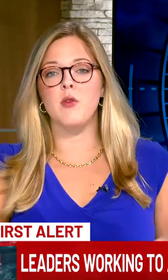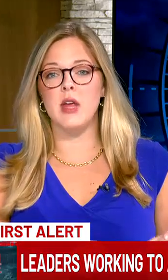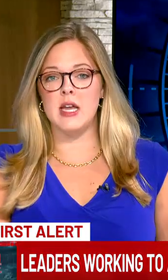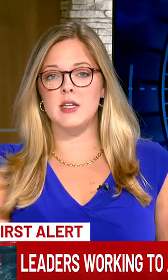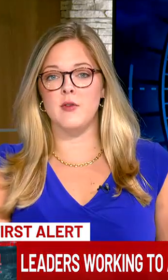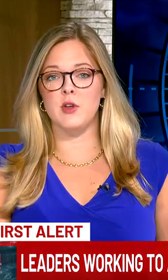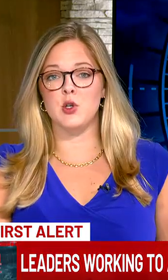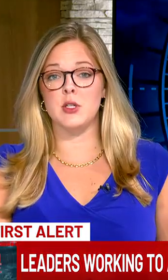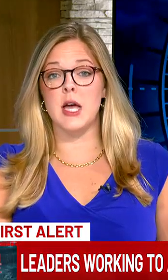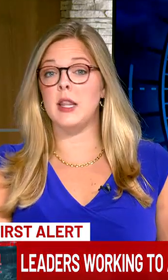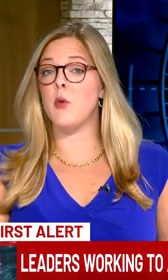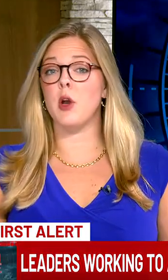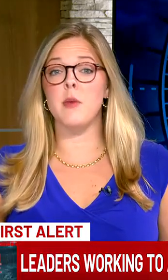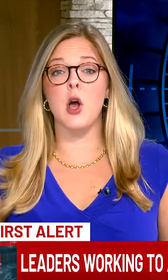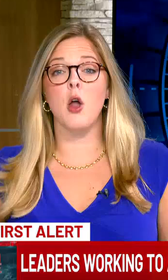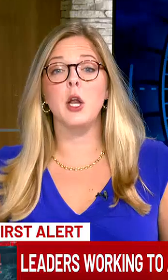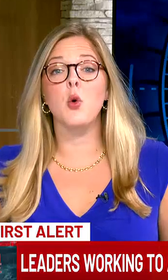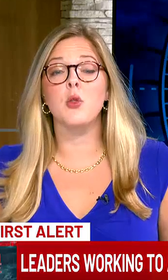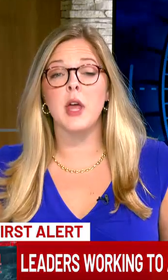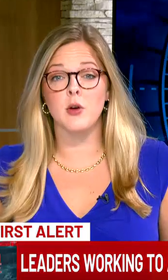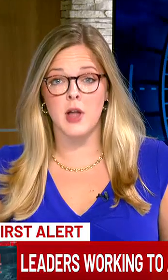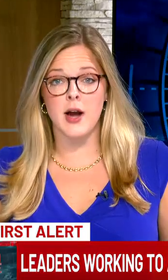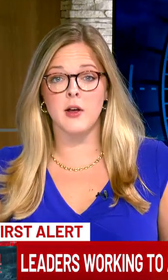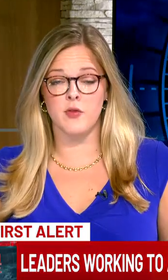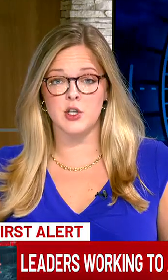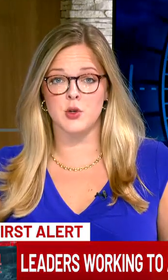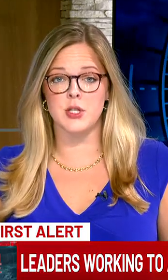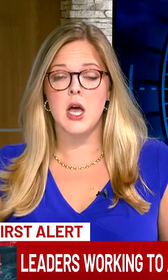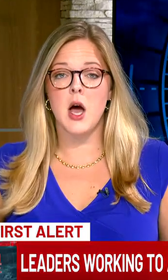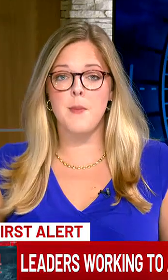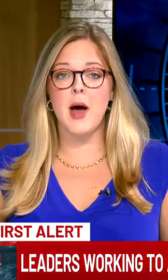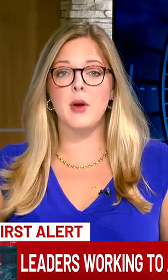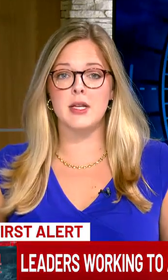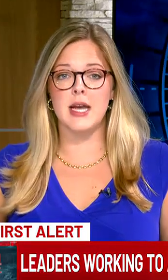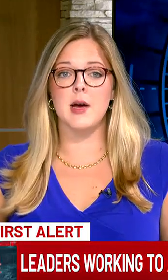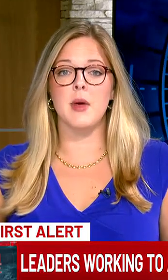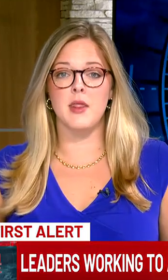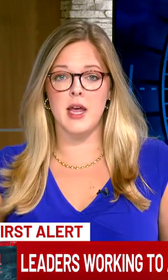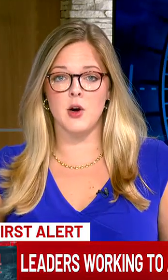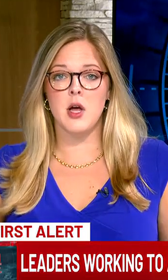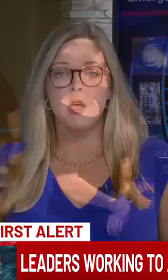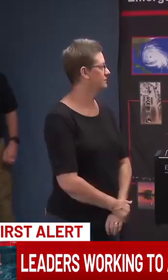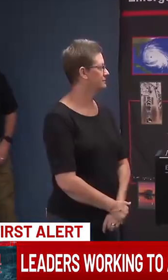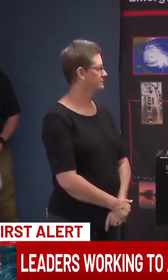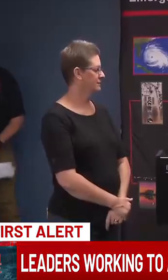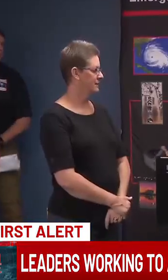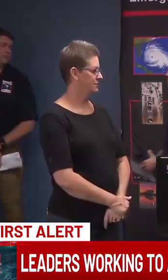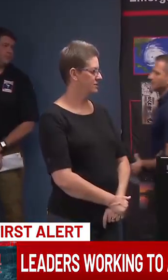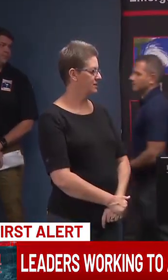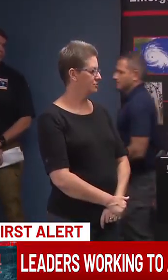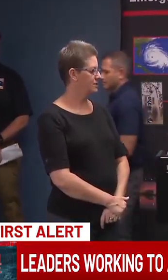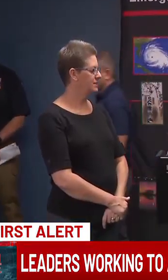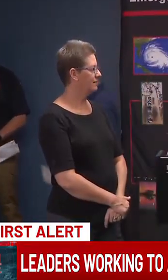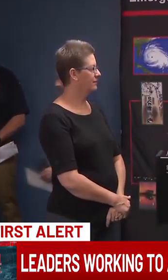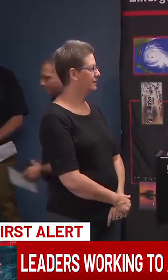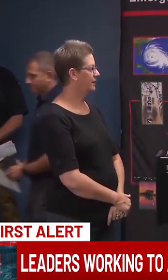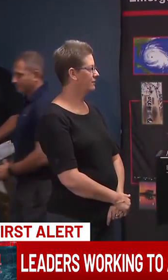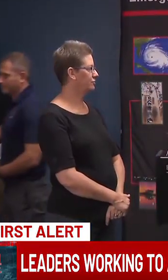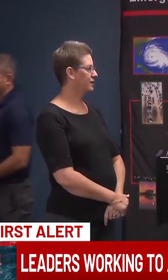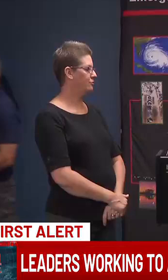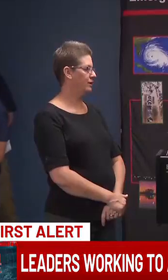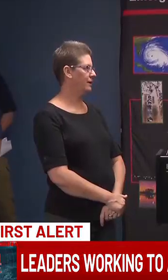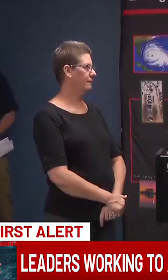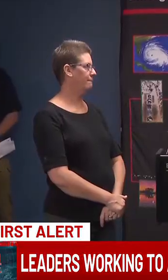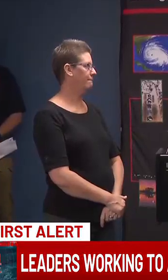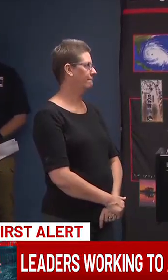news briefing ended, officials said they were going to be calling North Carolina officials about a dam there. The interim director of Environmental Services